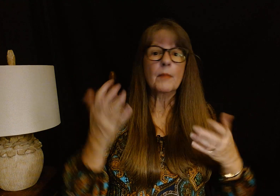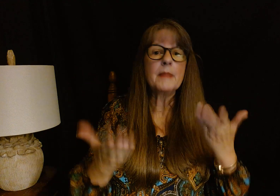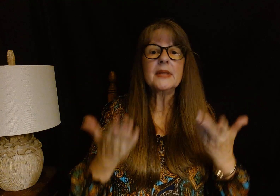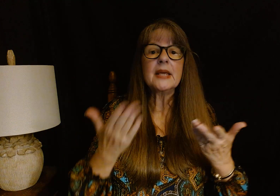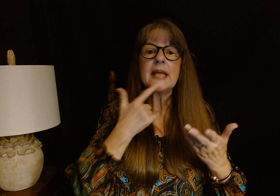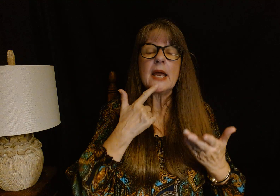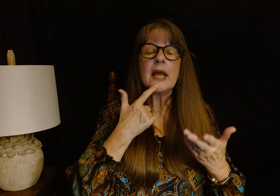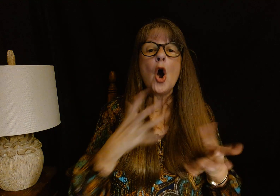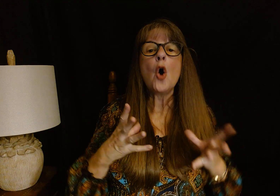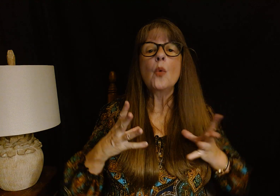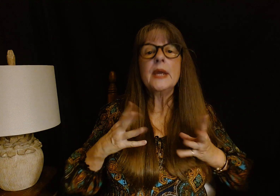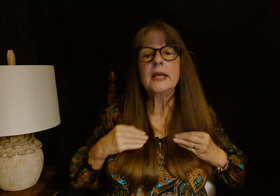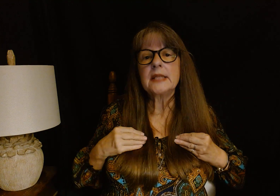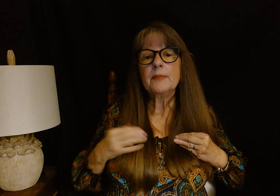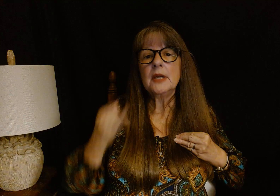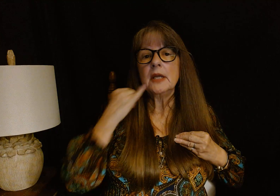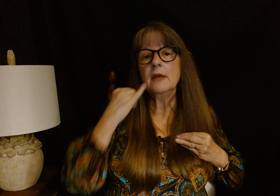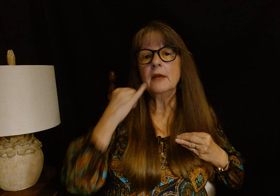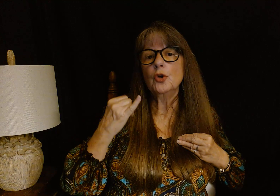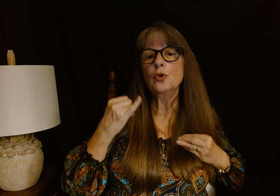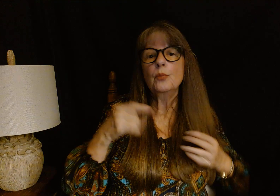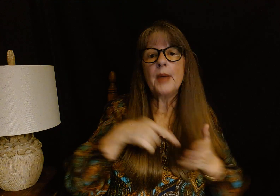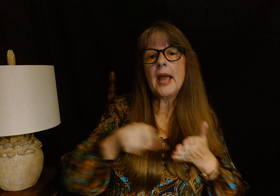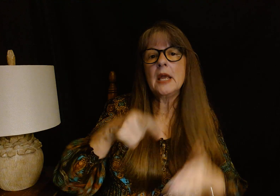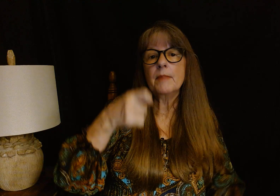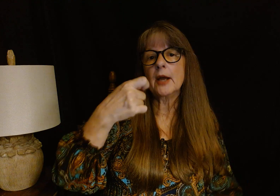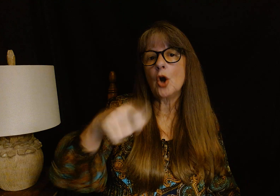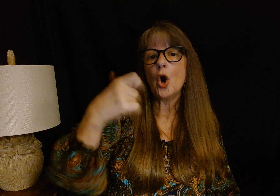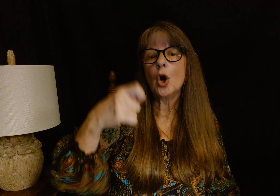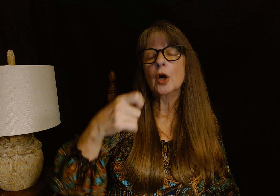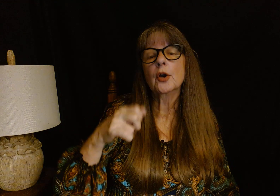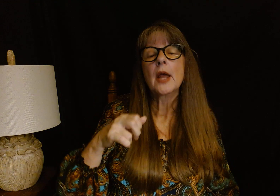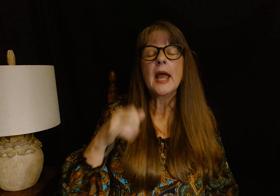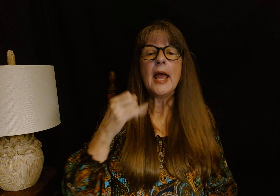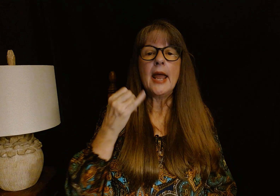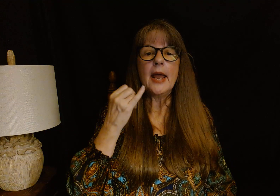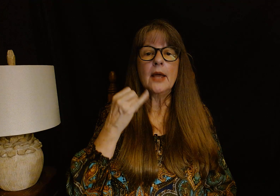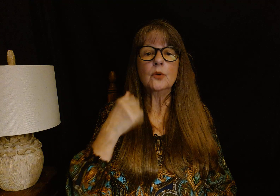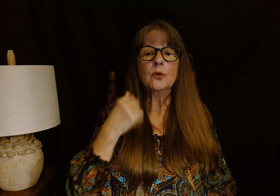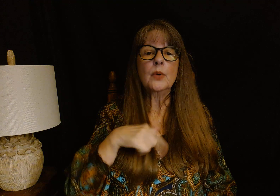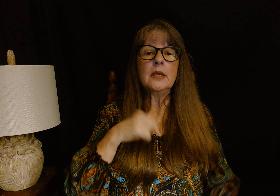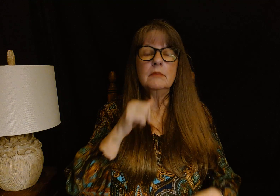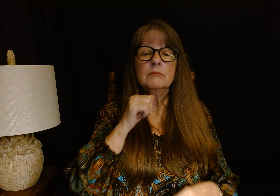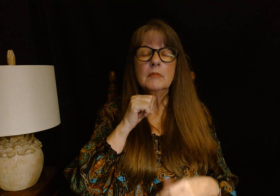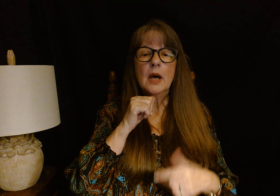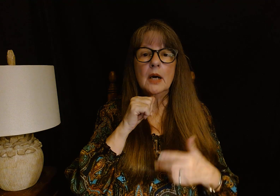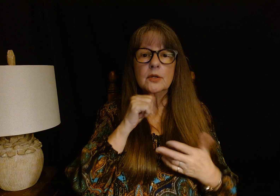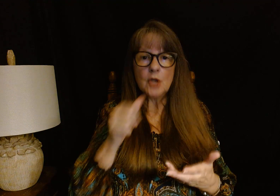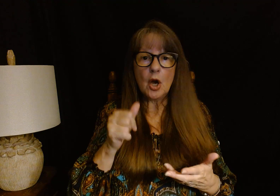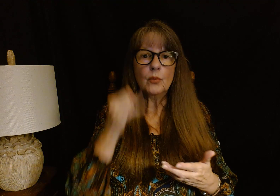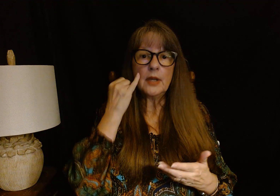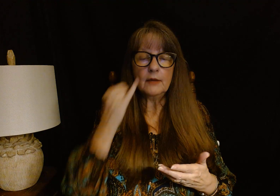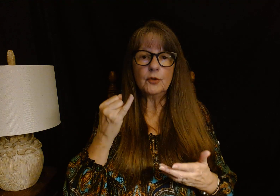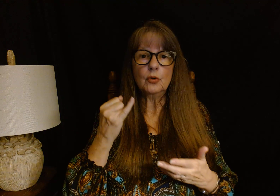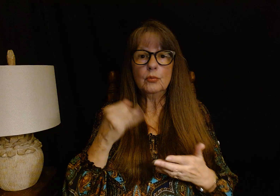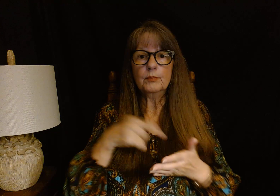they say, oh, we accept it if you pay by card, and we don't if you